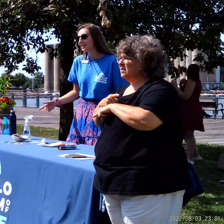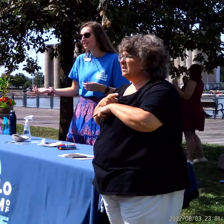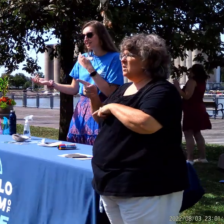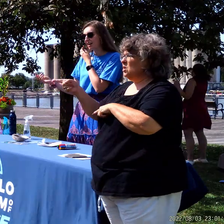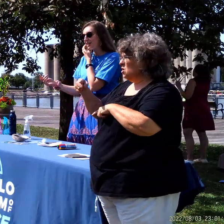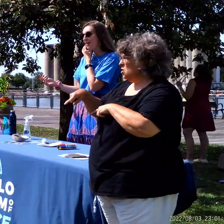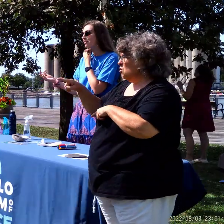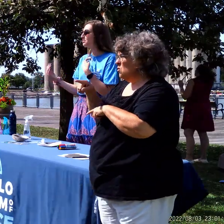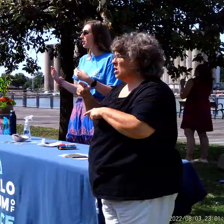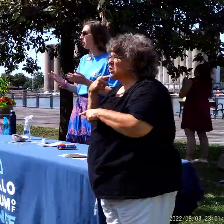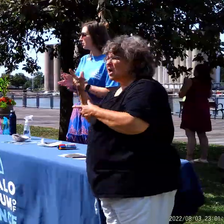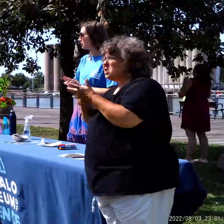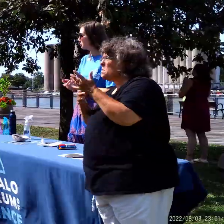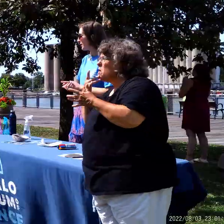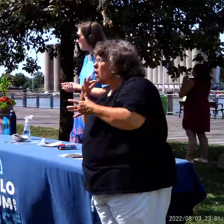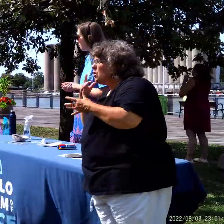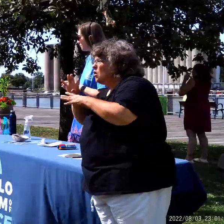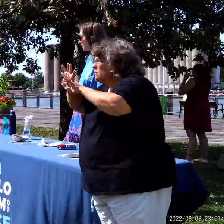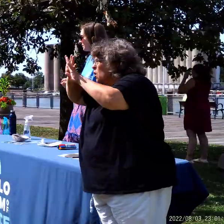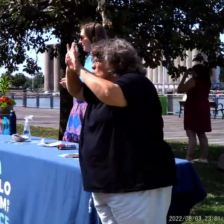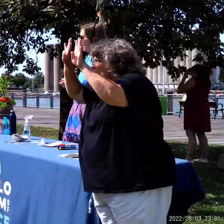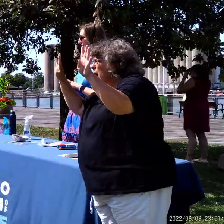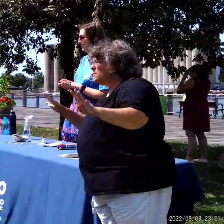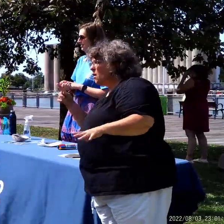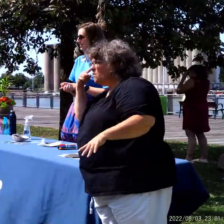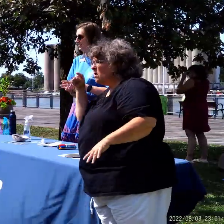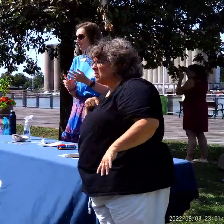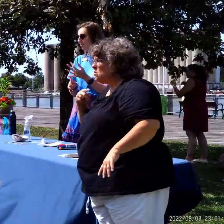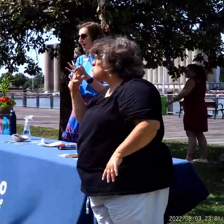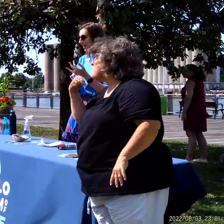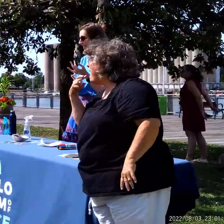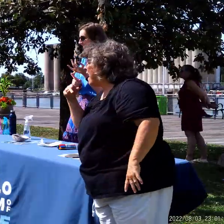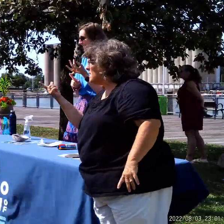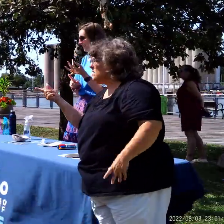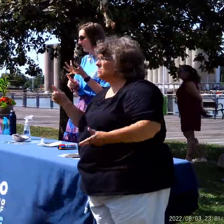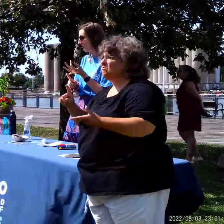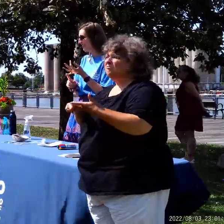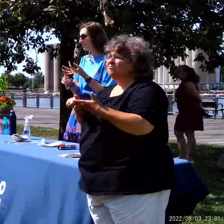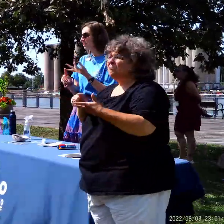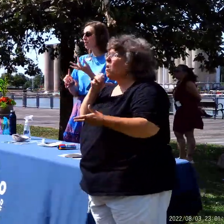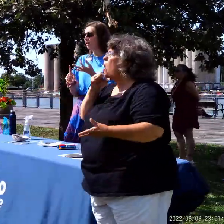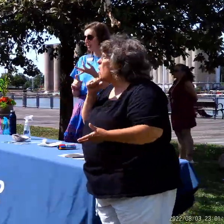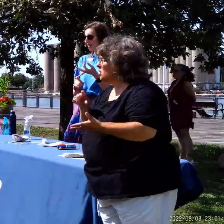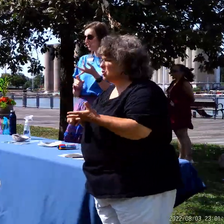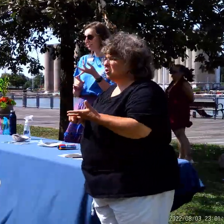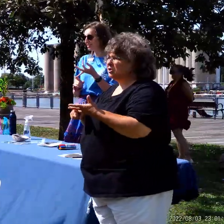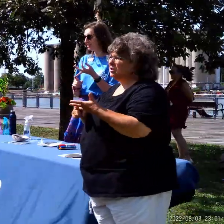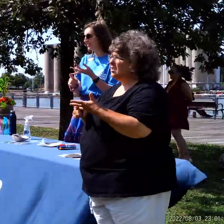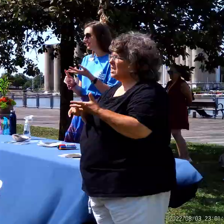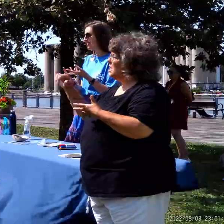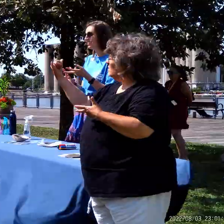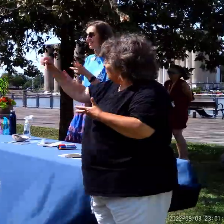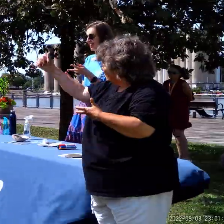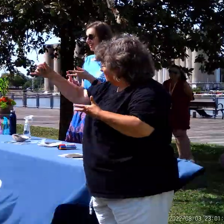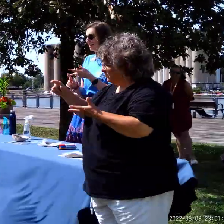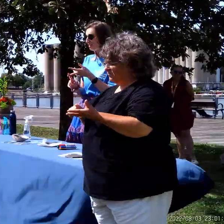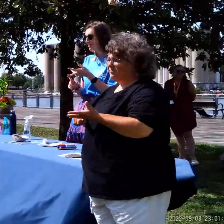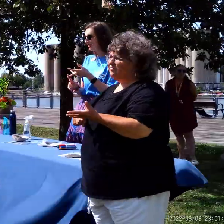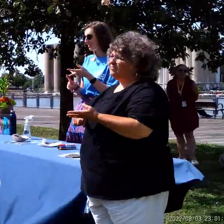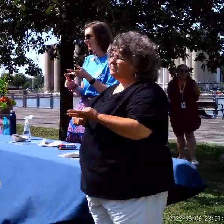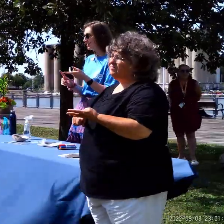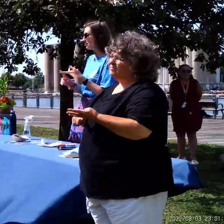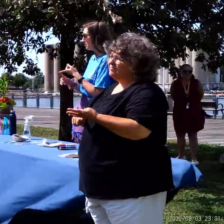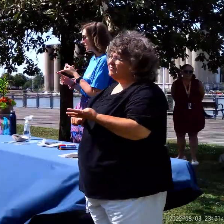Can you guys shout out some colors of the rainbow for me? Red, orange,